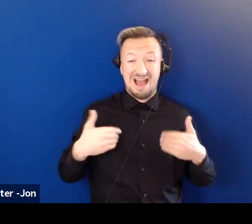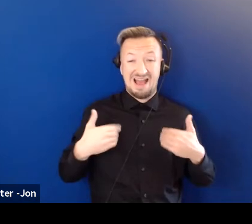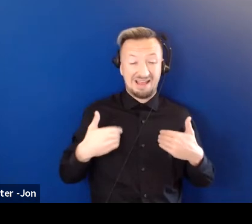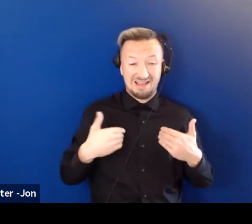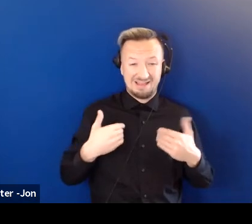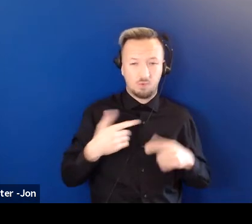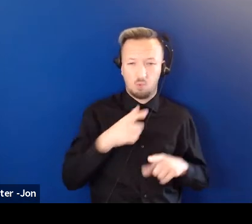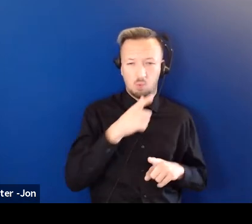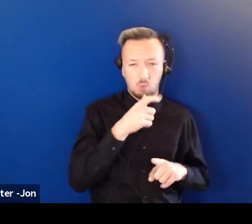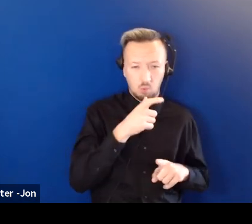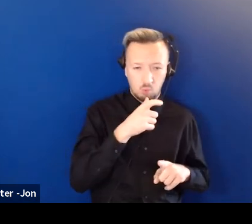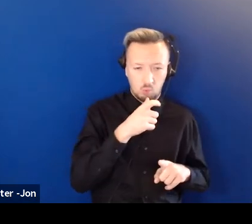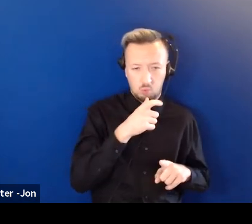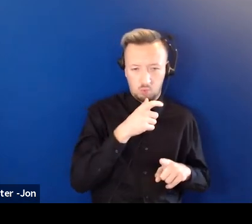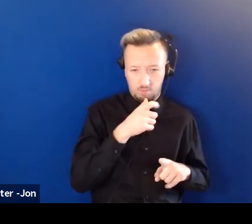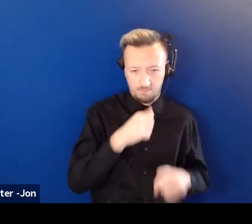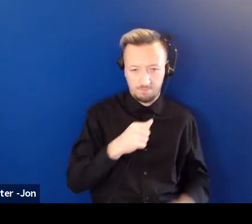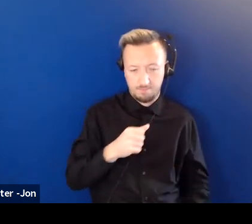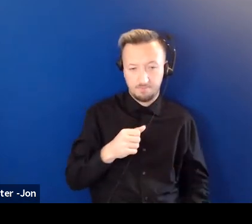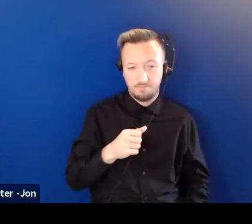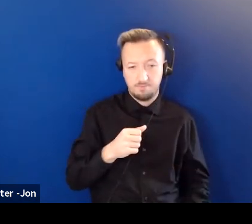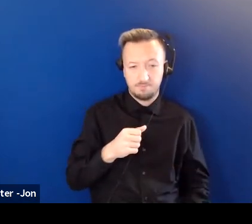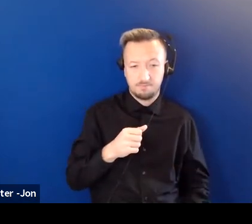serve them? All right, next slide.